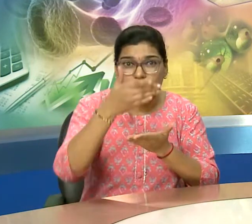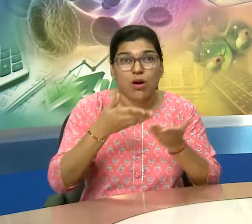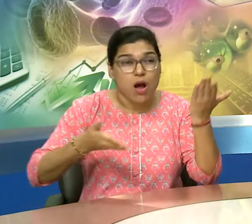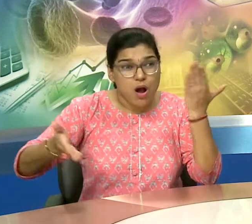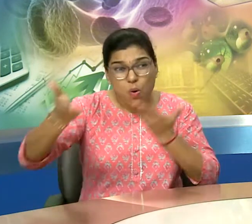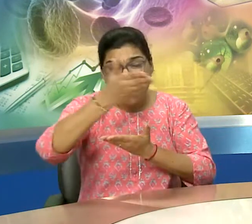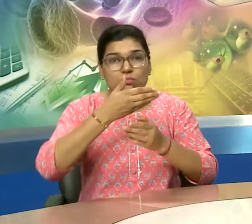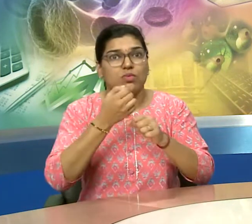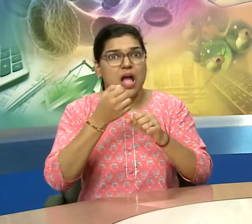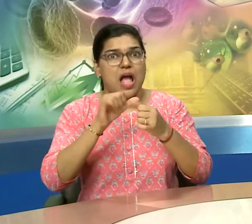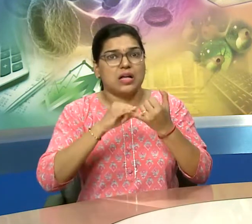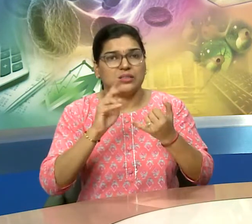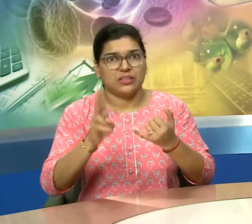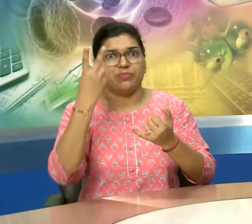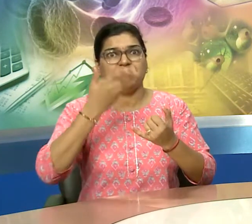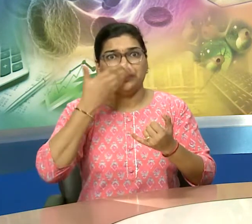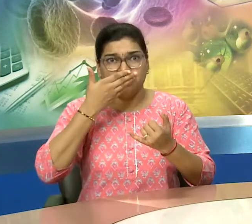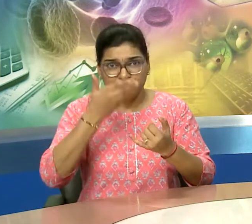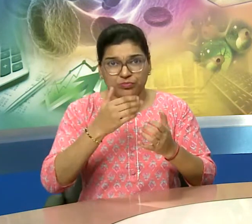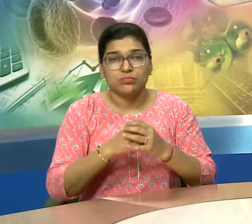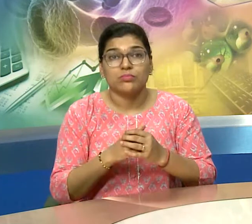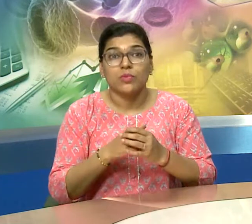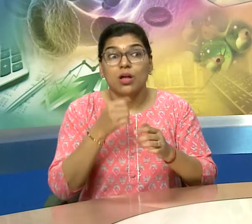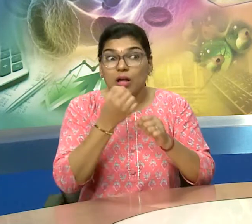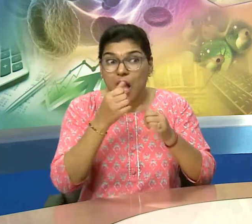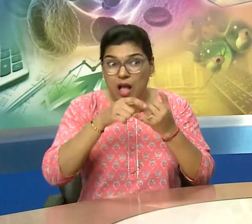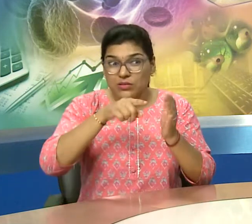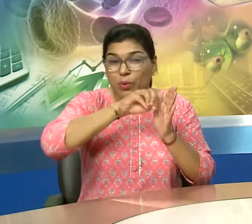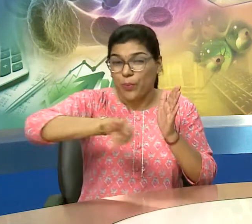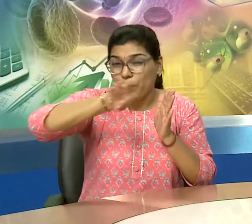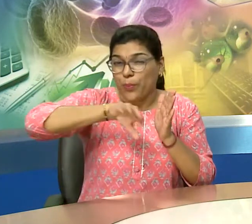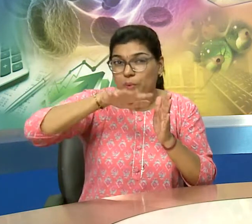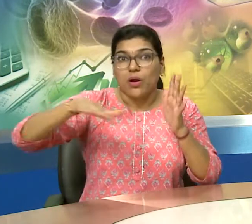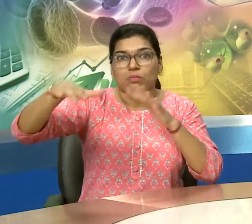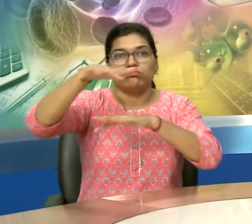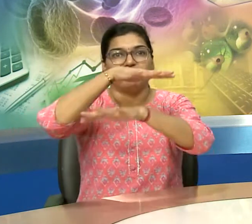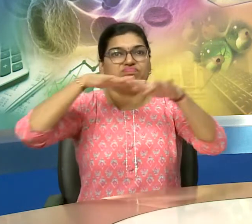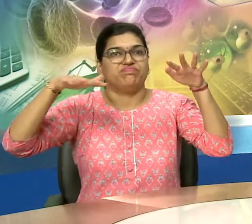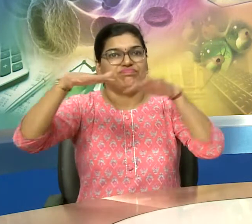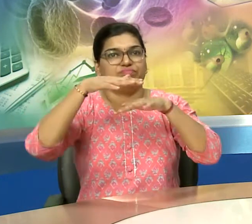and aircrafts. The toxic gases, these gases pollute